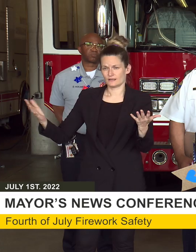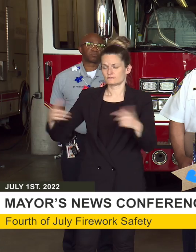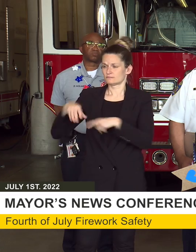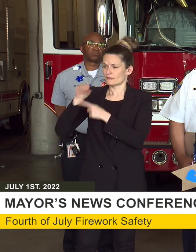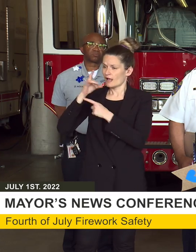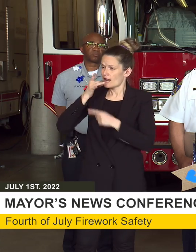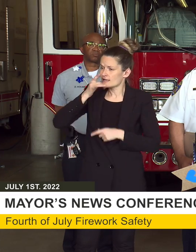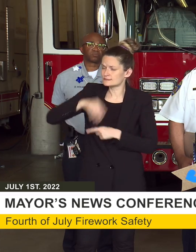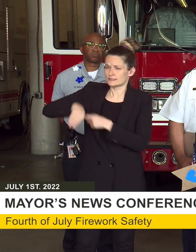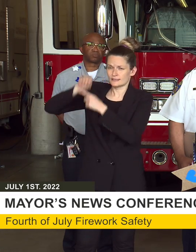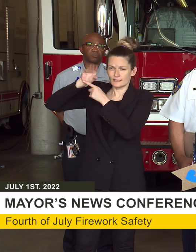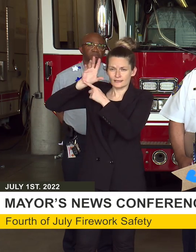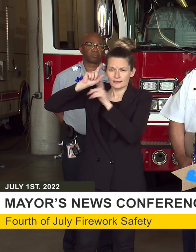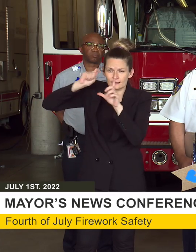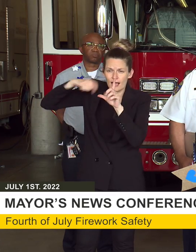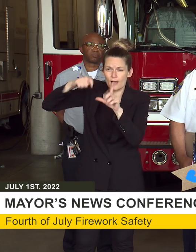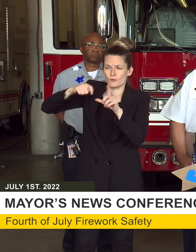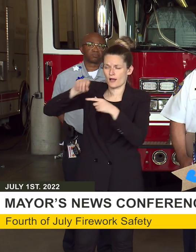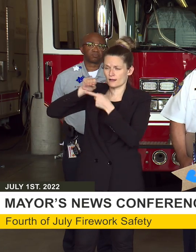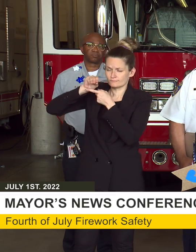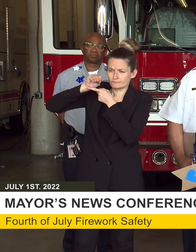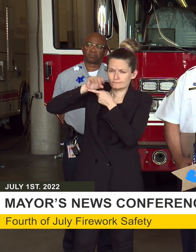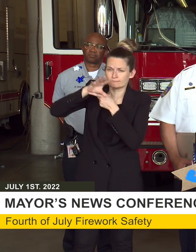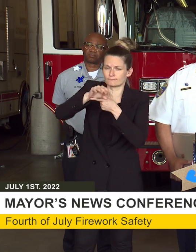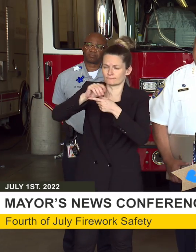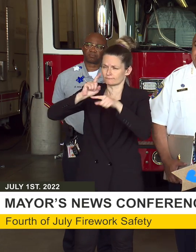we otherwise wouldn't be able to see so we can keep people safe.